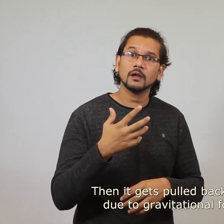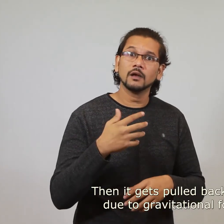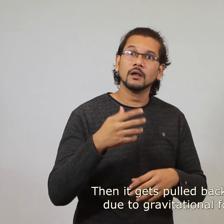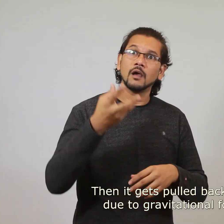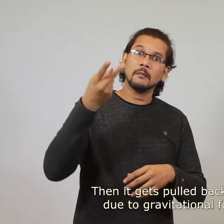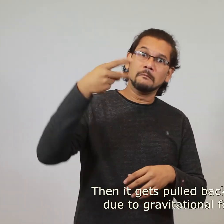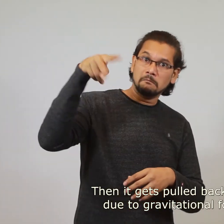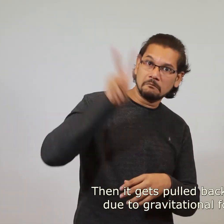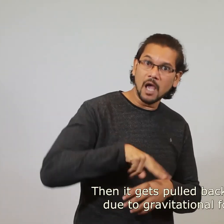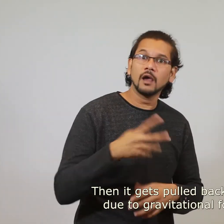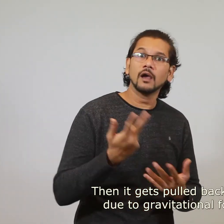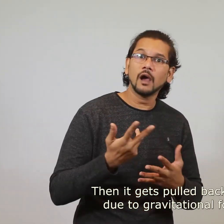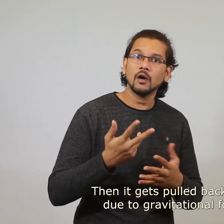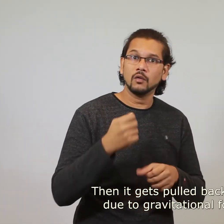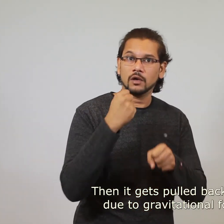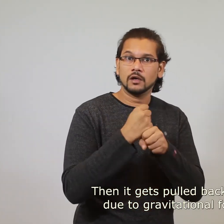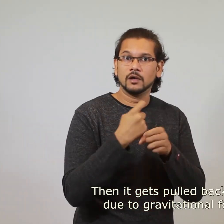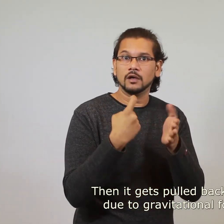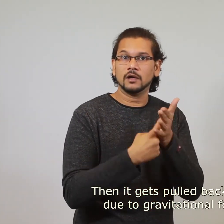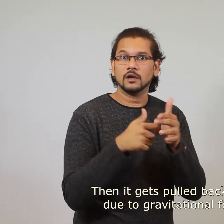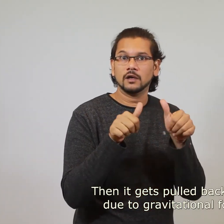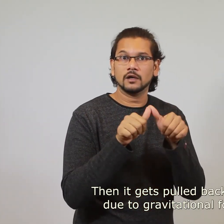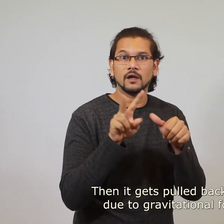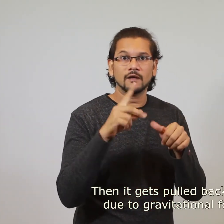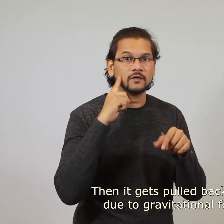Then it gets pulled back down due to gravitational force.